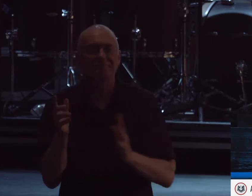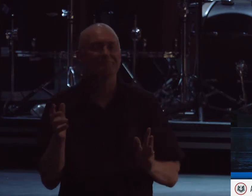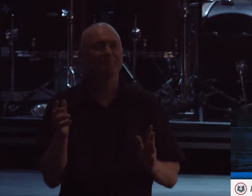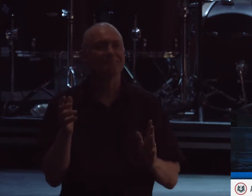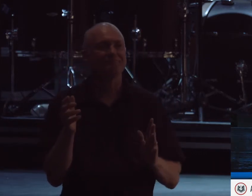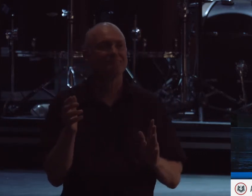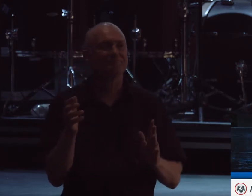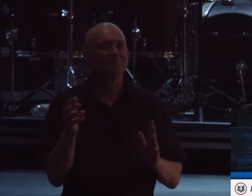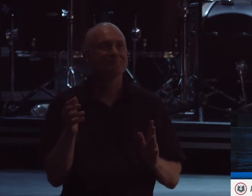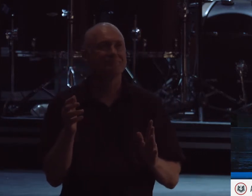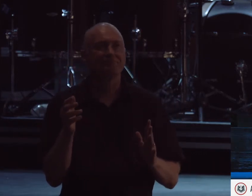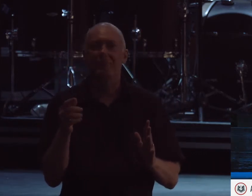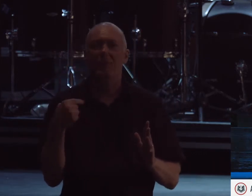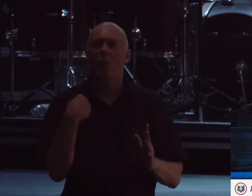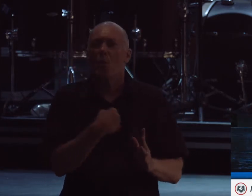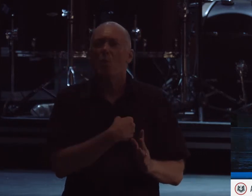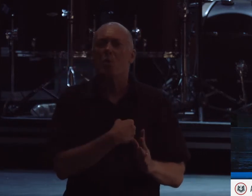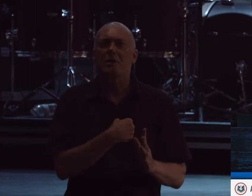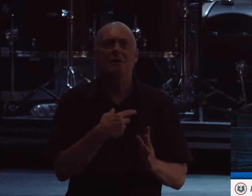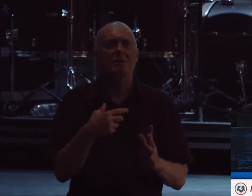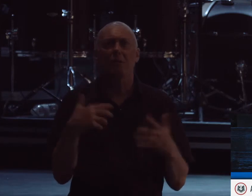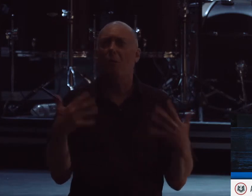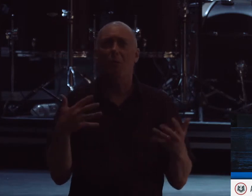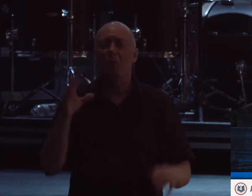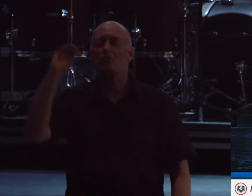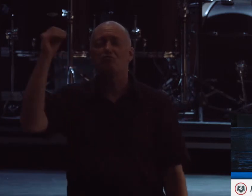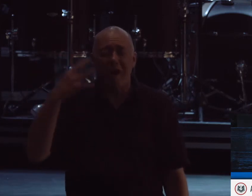many times in the last month or so, just been